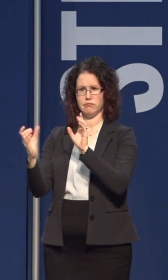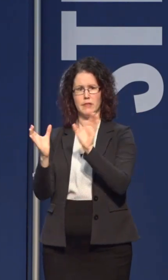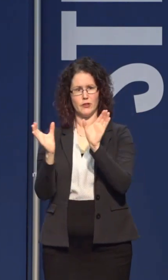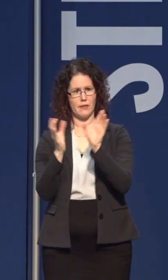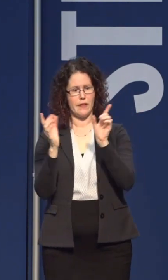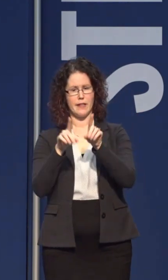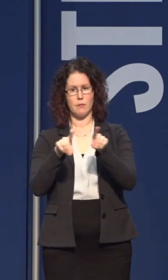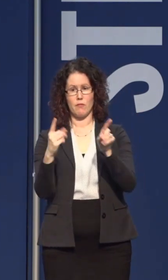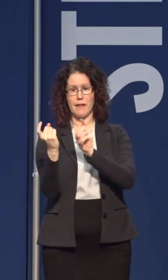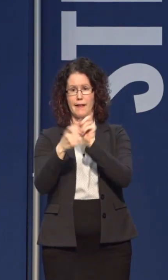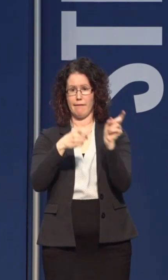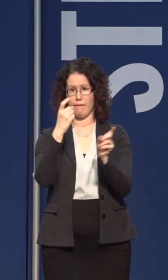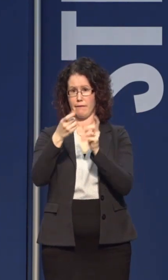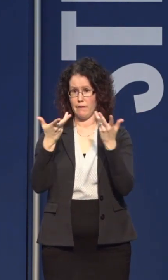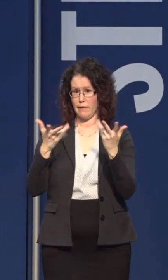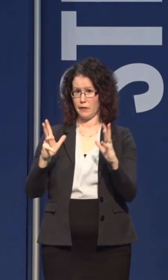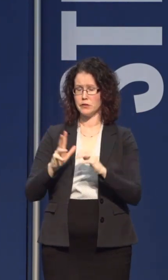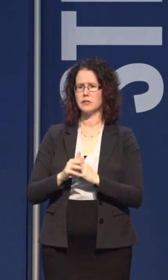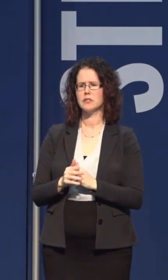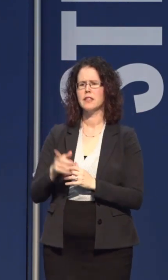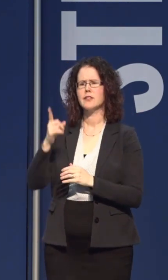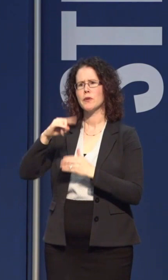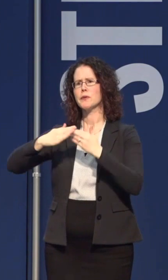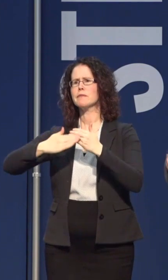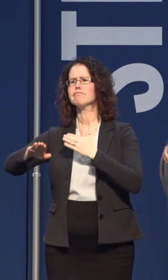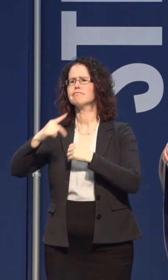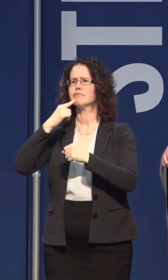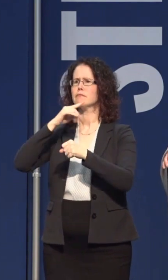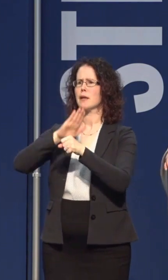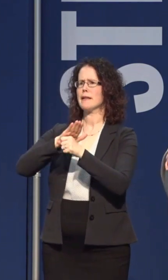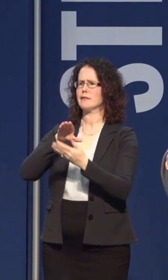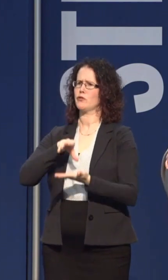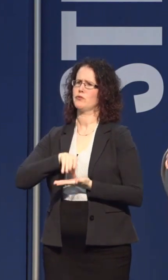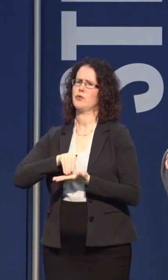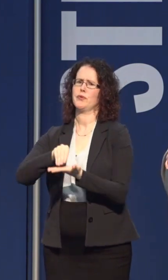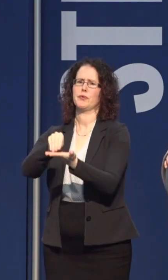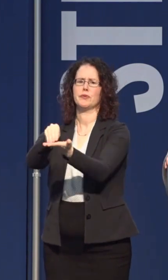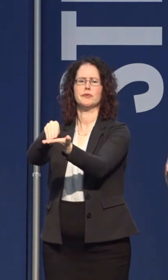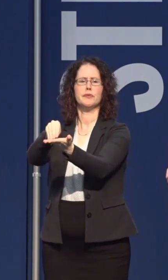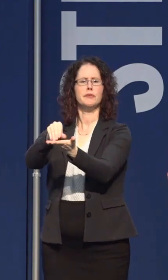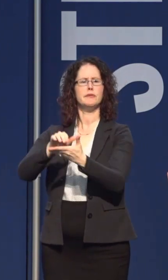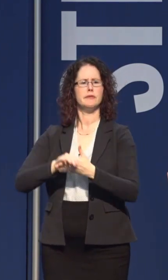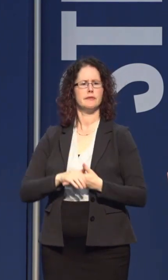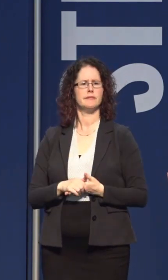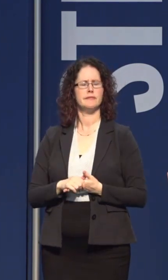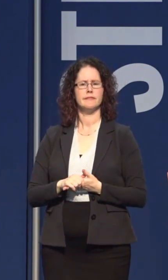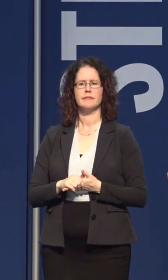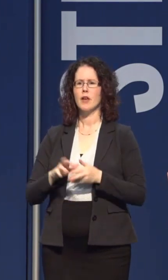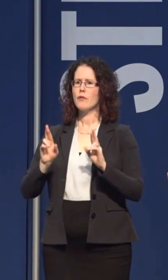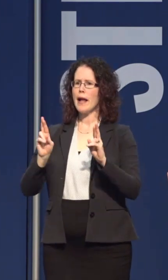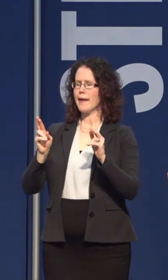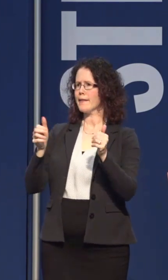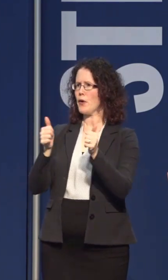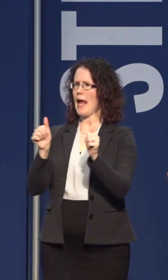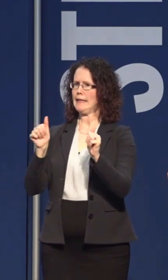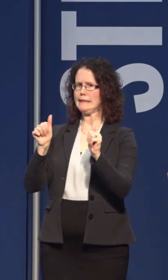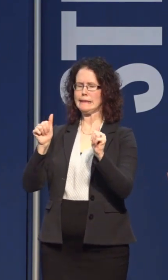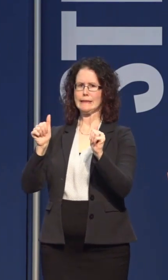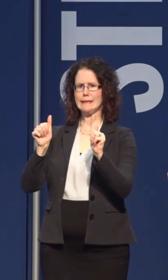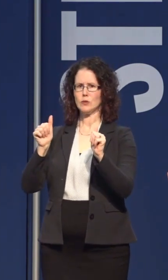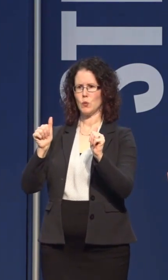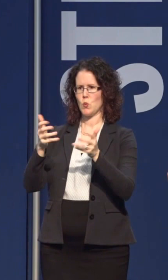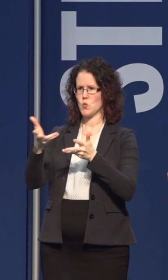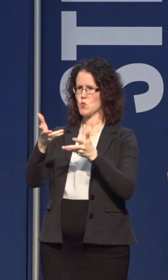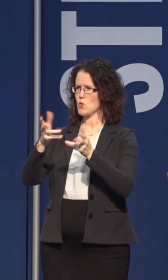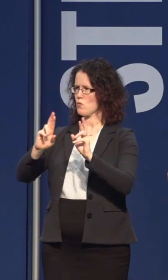to lifelong learning and to always be ready when faced with the unexpected and to be always willing to pay forward the many